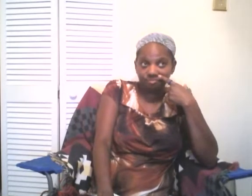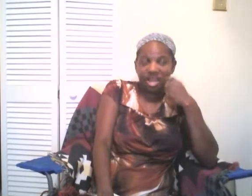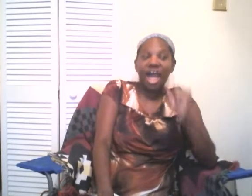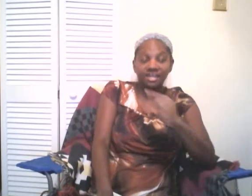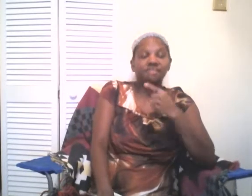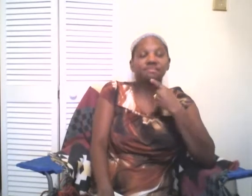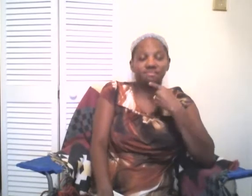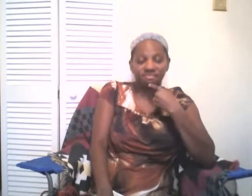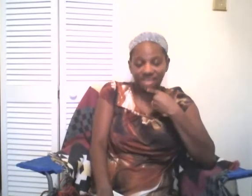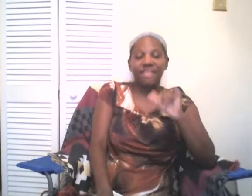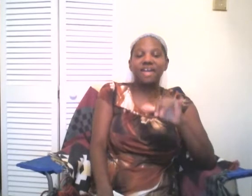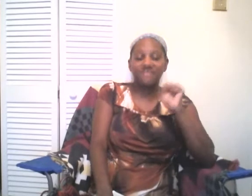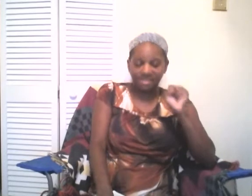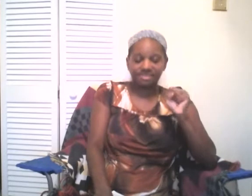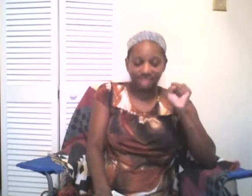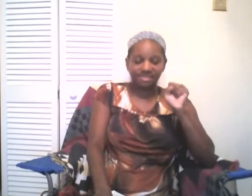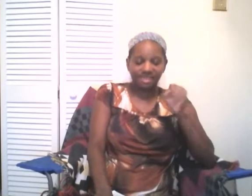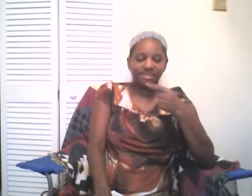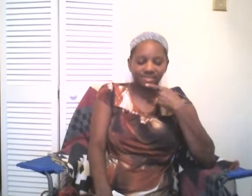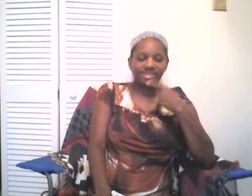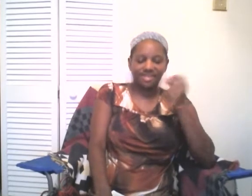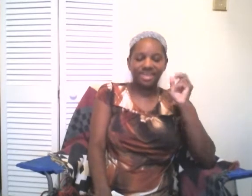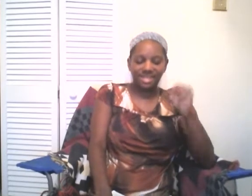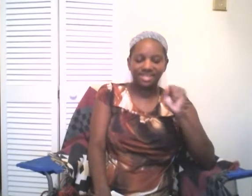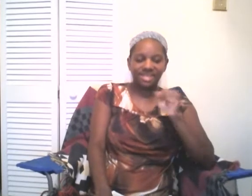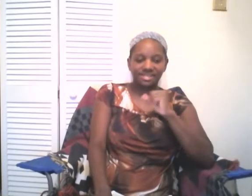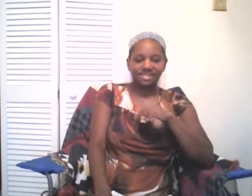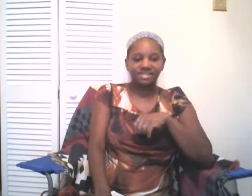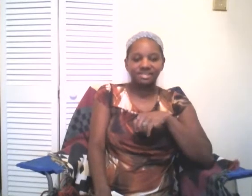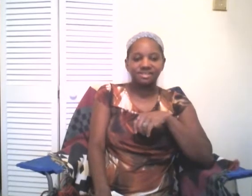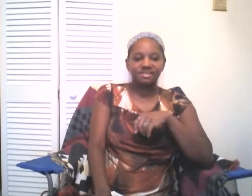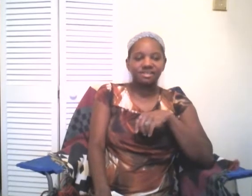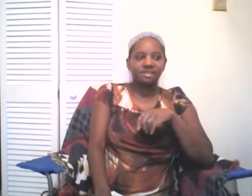I can say that, yes, yes, yes. I can say that, yes, yes. But,